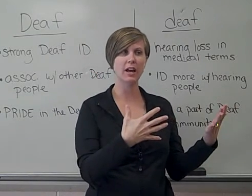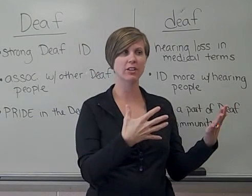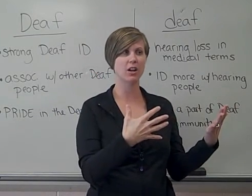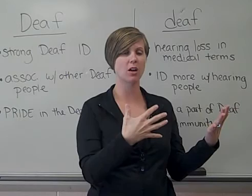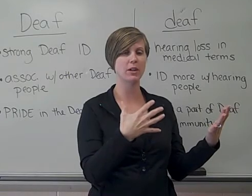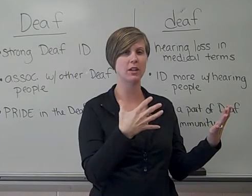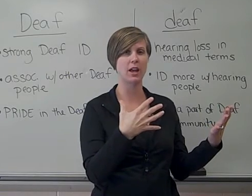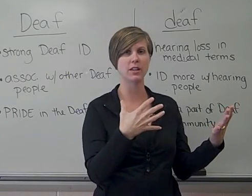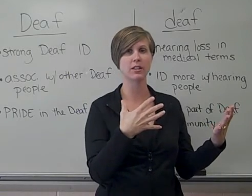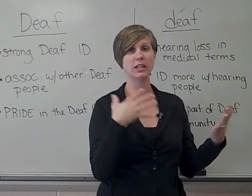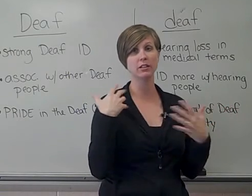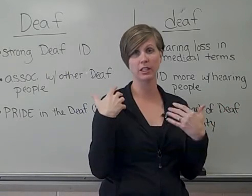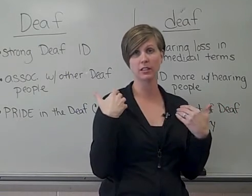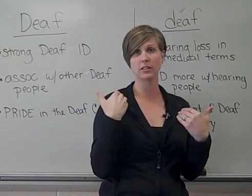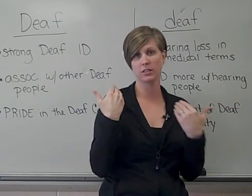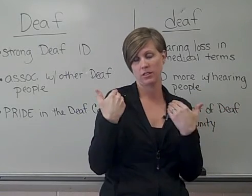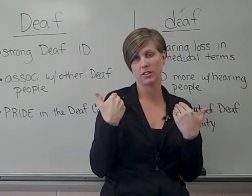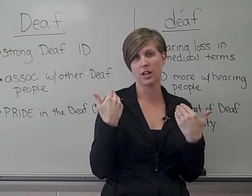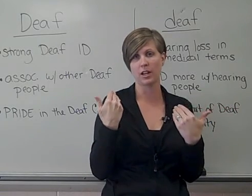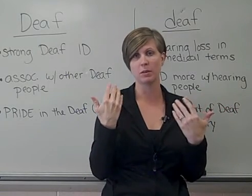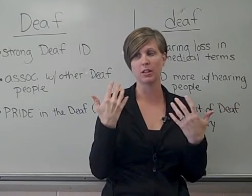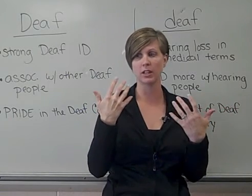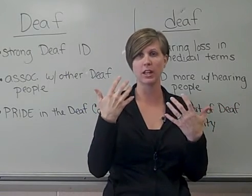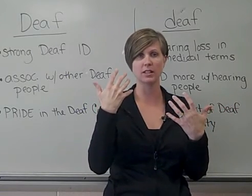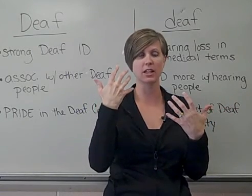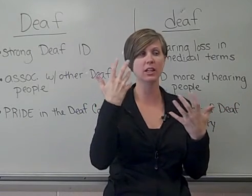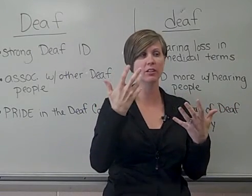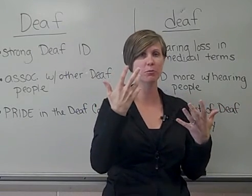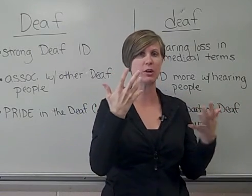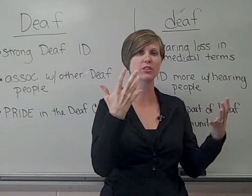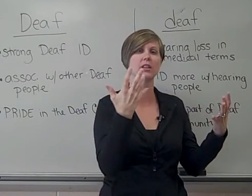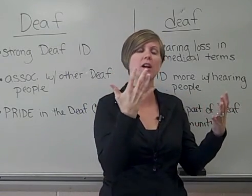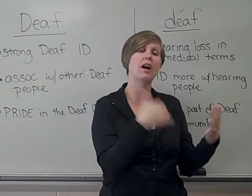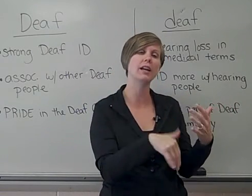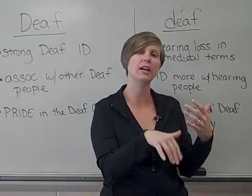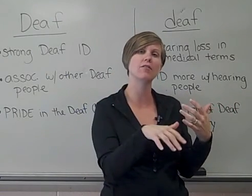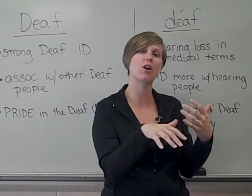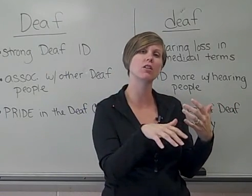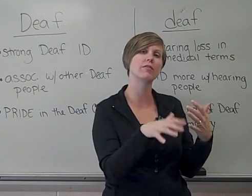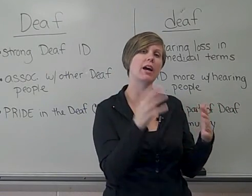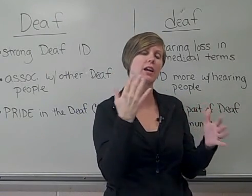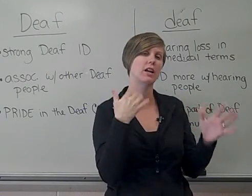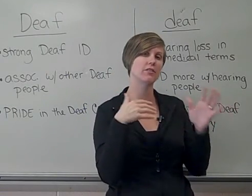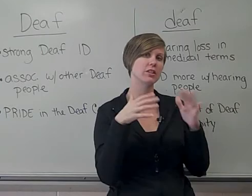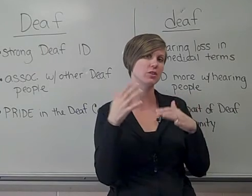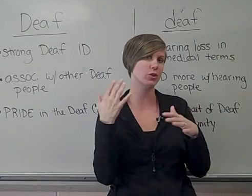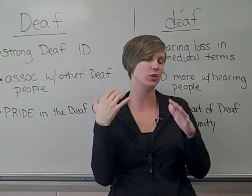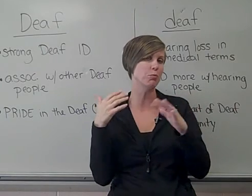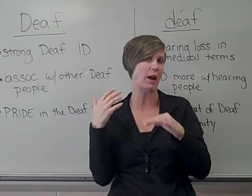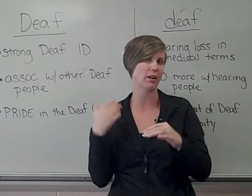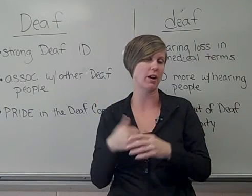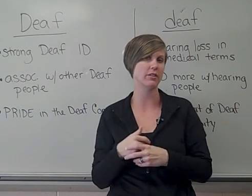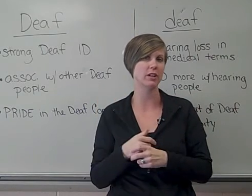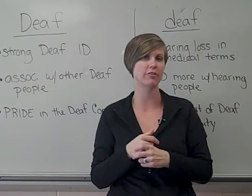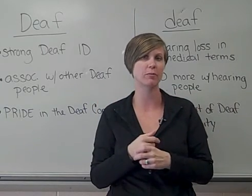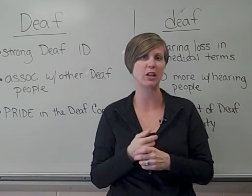have in common as hearing. Since I am hearing, as a hearing person, that I have all of that kind of historical background